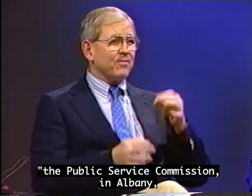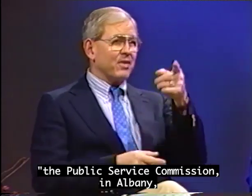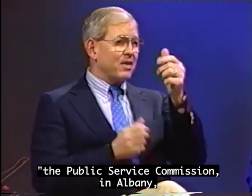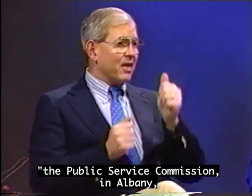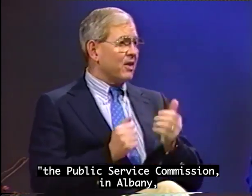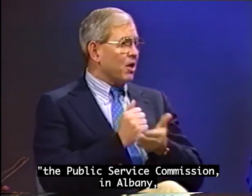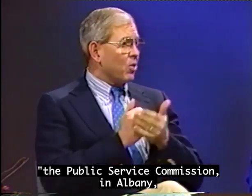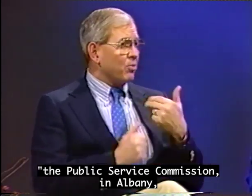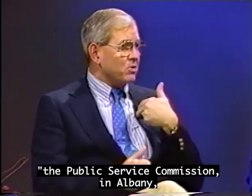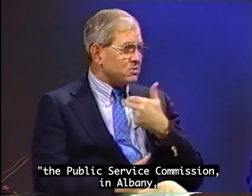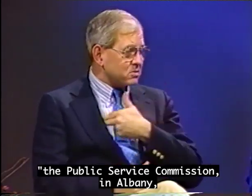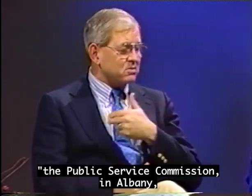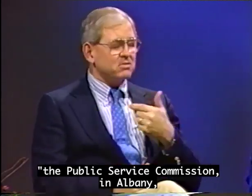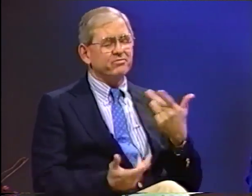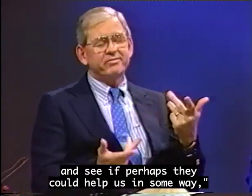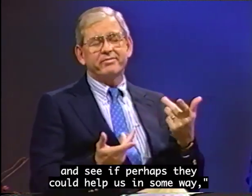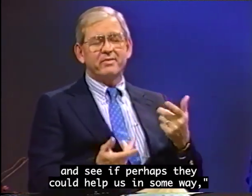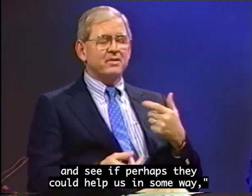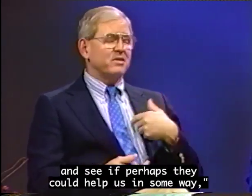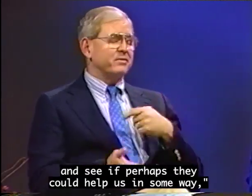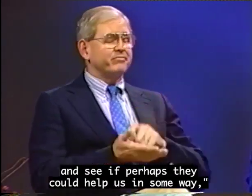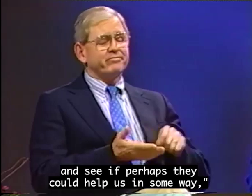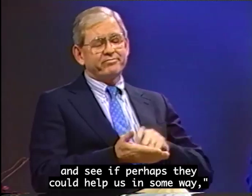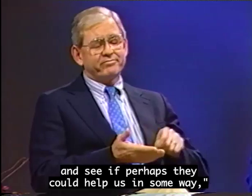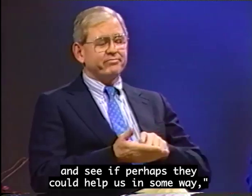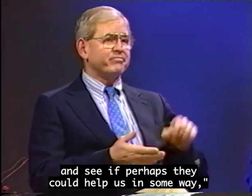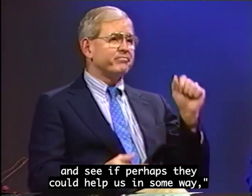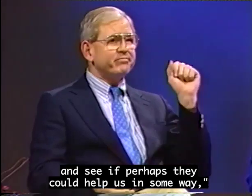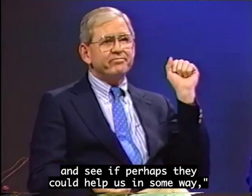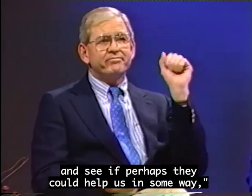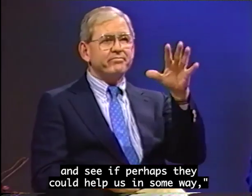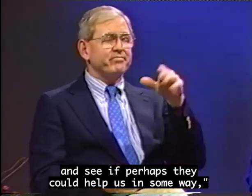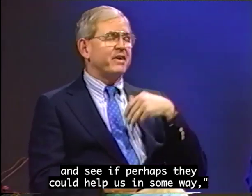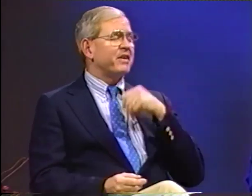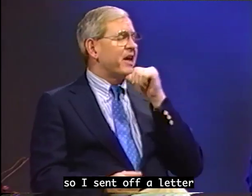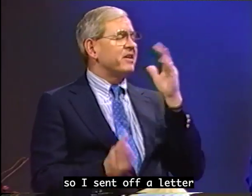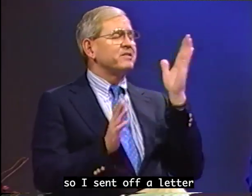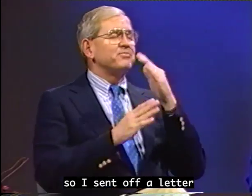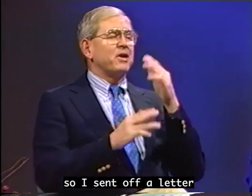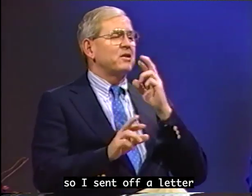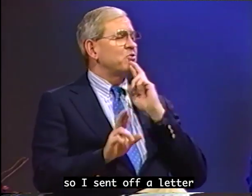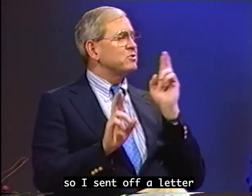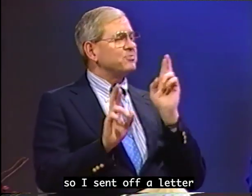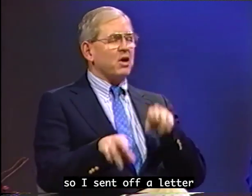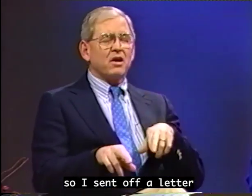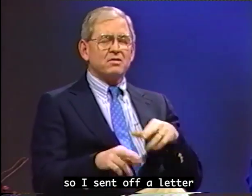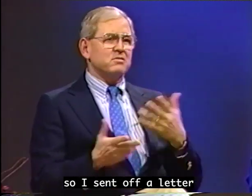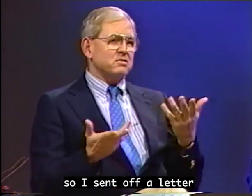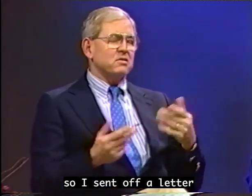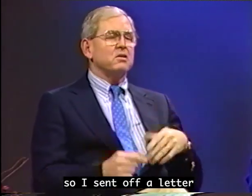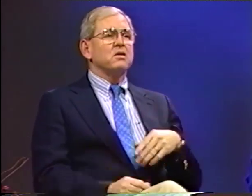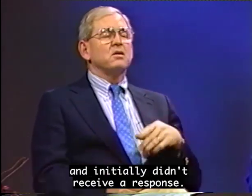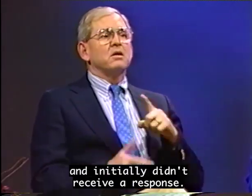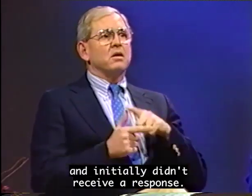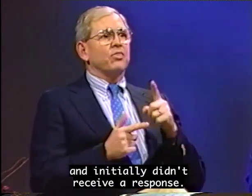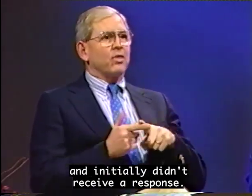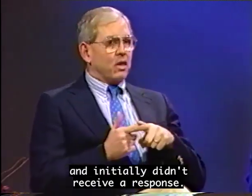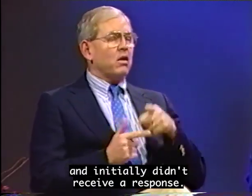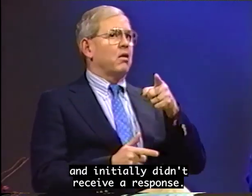Service Commission in Albany, and see if perhaps they could help us in some way. So I sent off a letter and